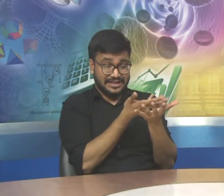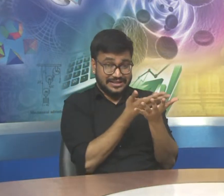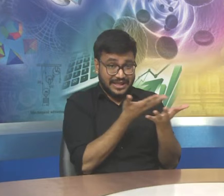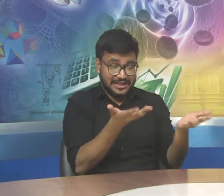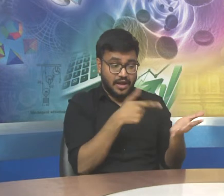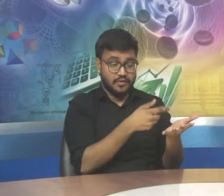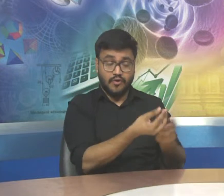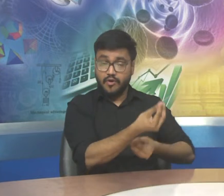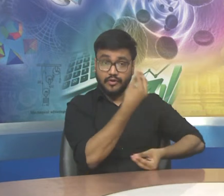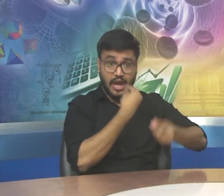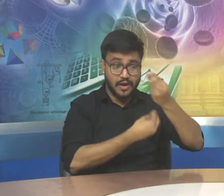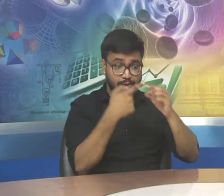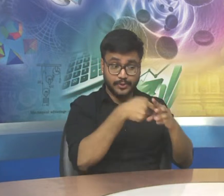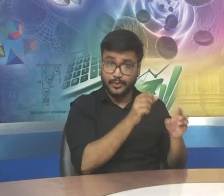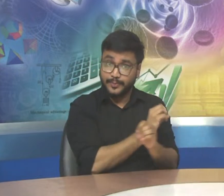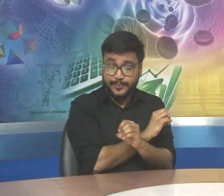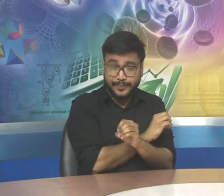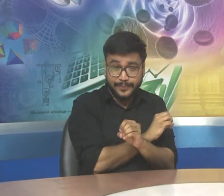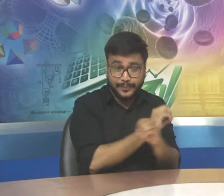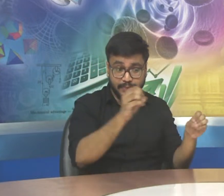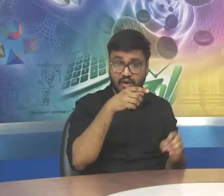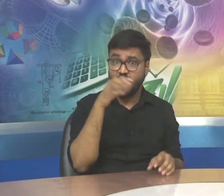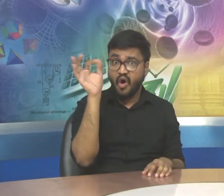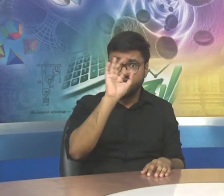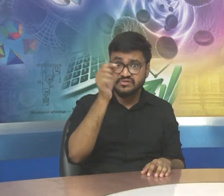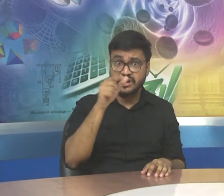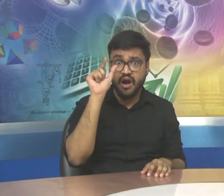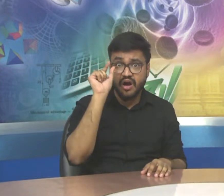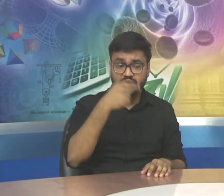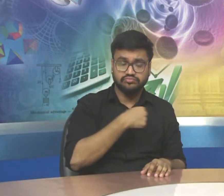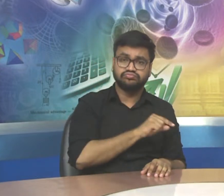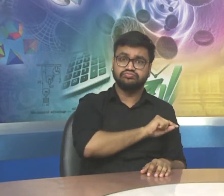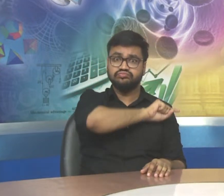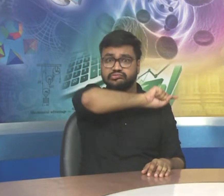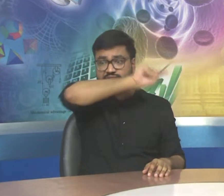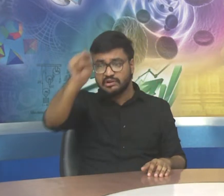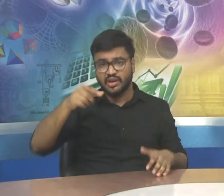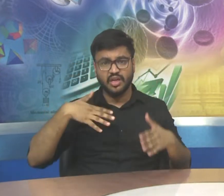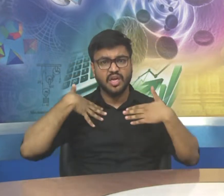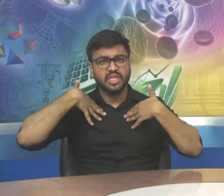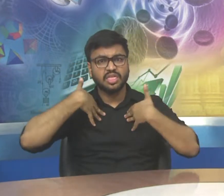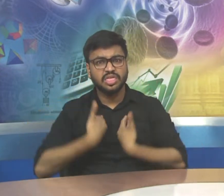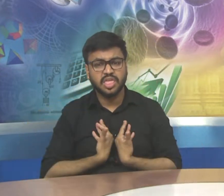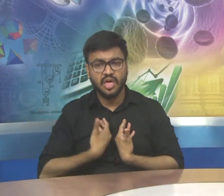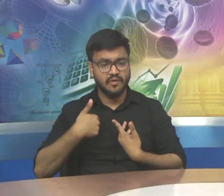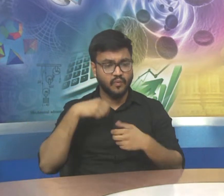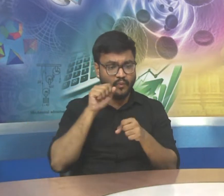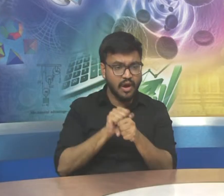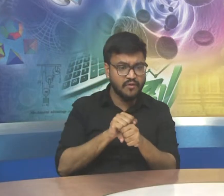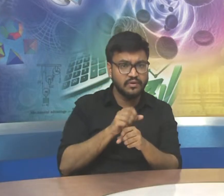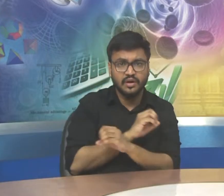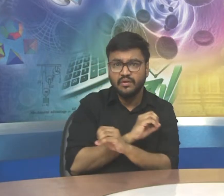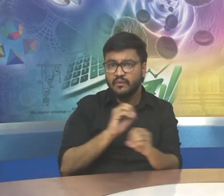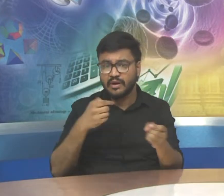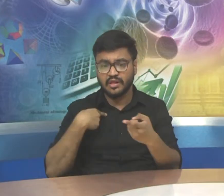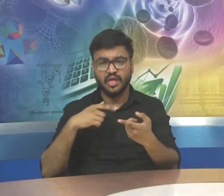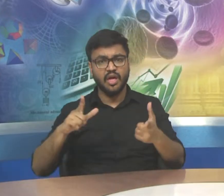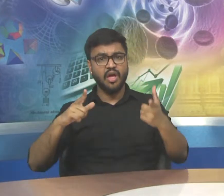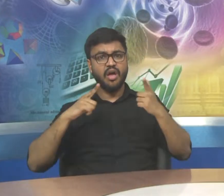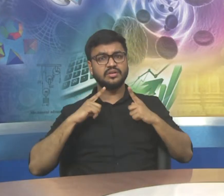For example, if we have energy, we can do work. If not, we can't do anything